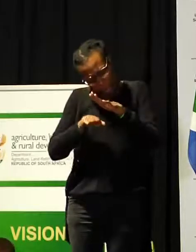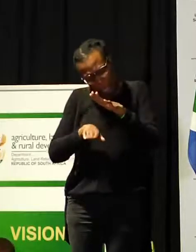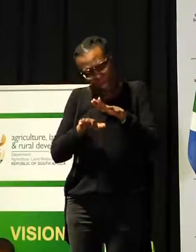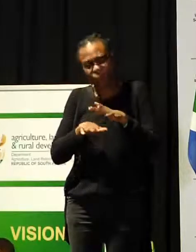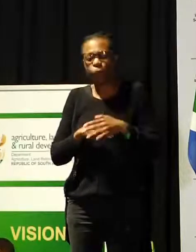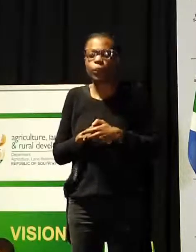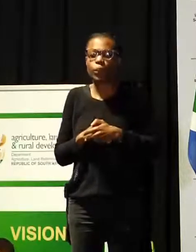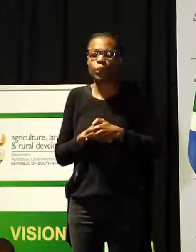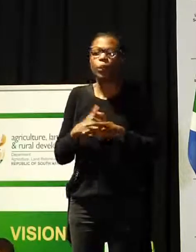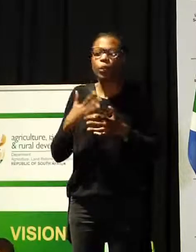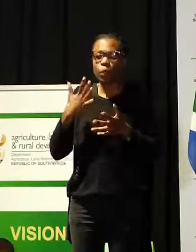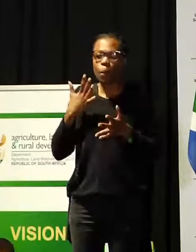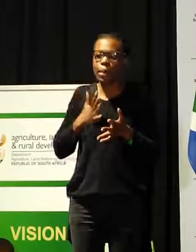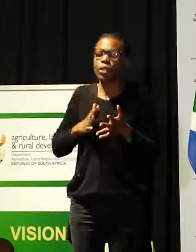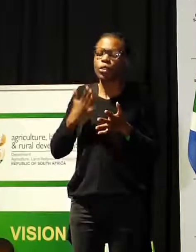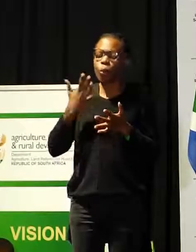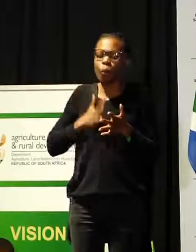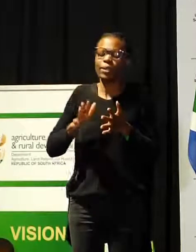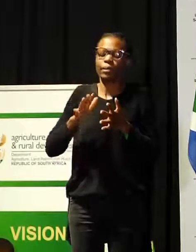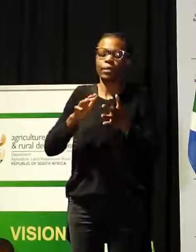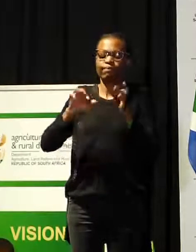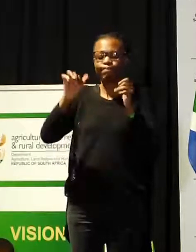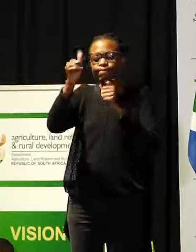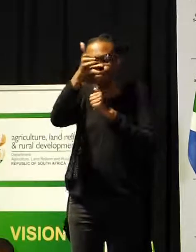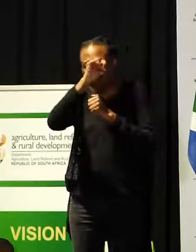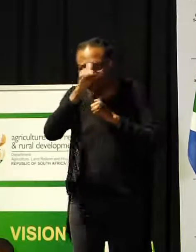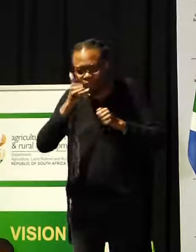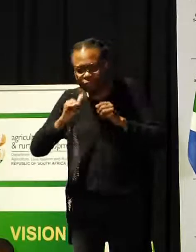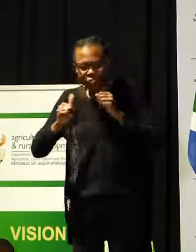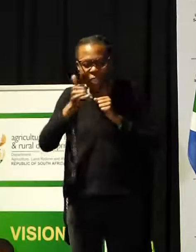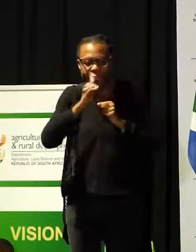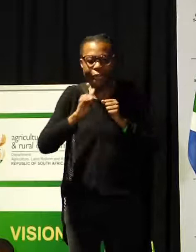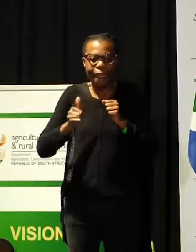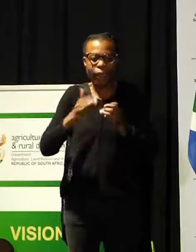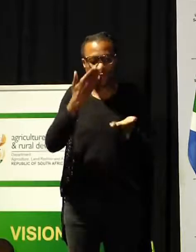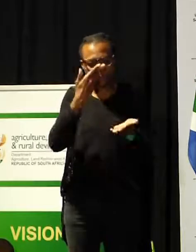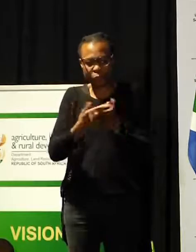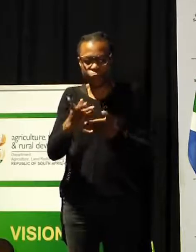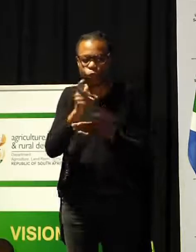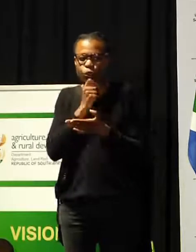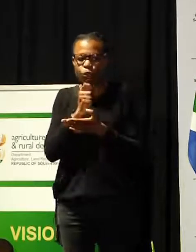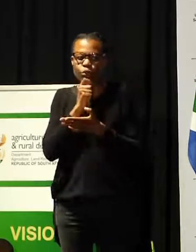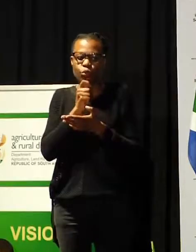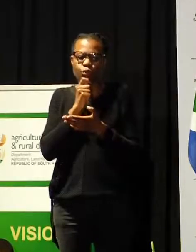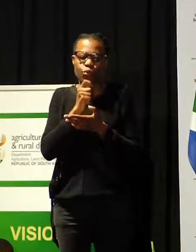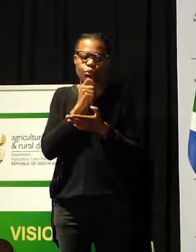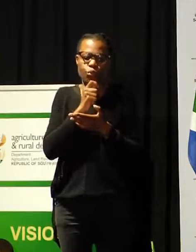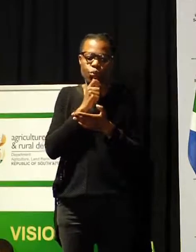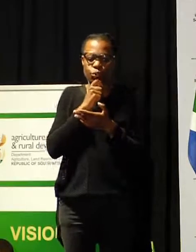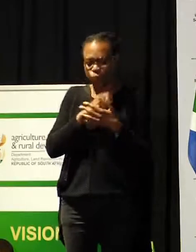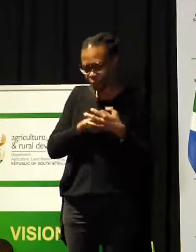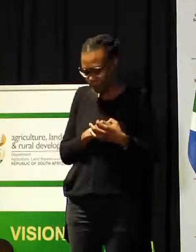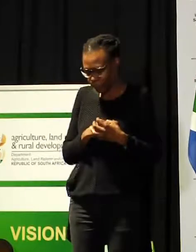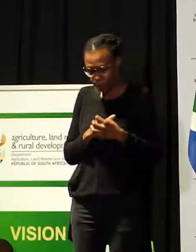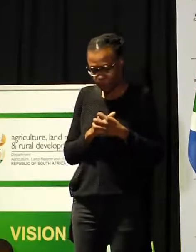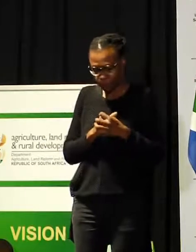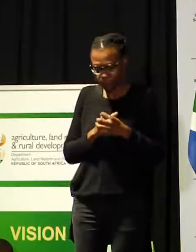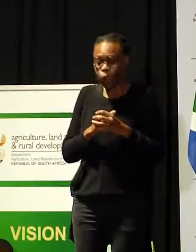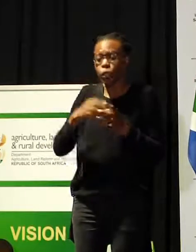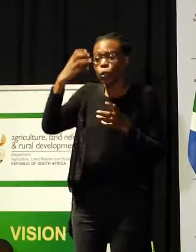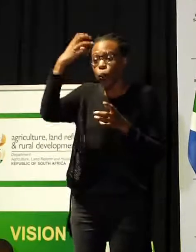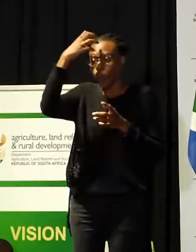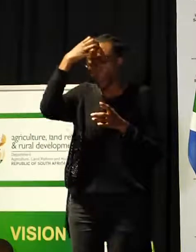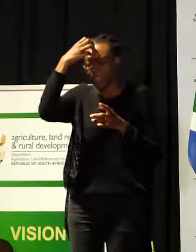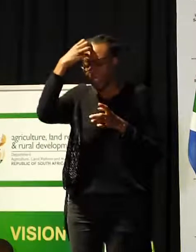the audit and the establishment of the King and Queen's Council, the new tenure